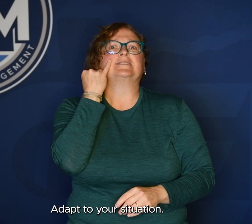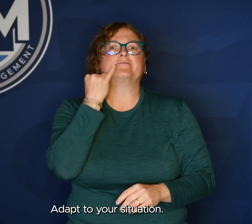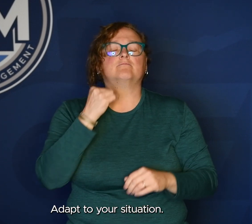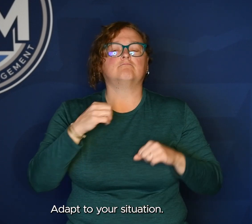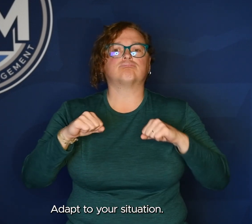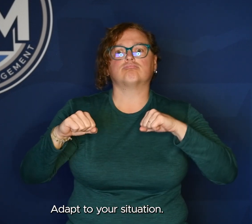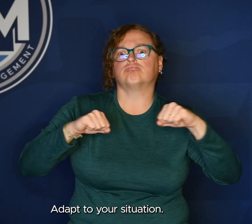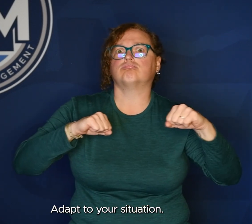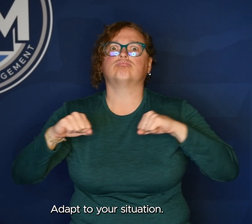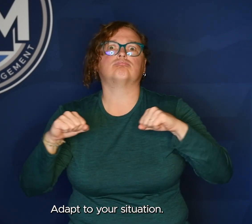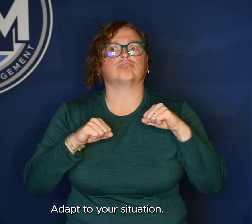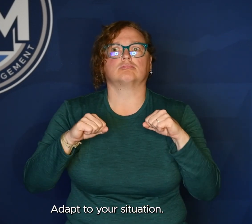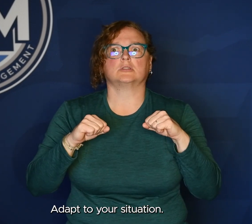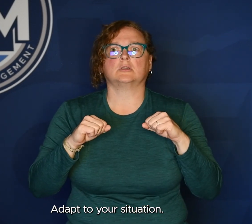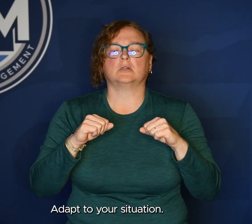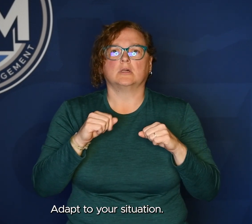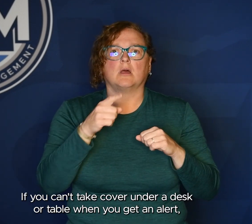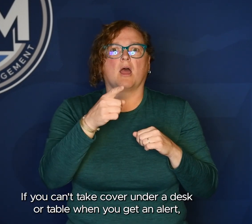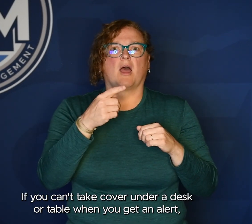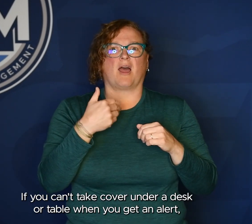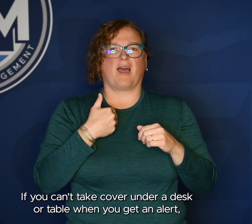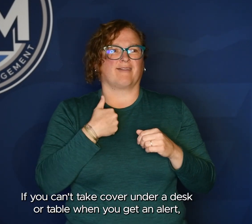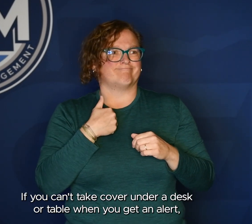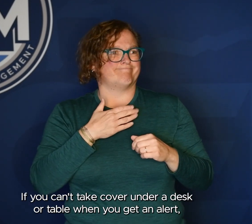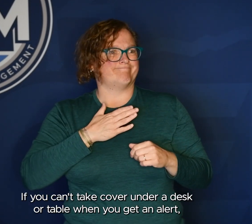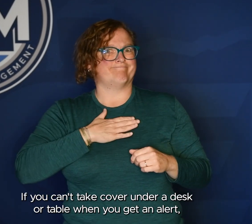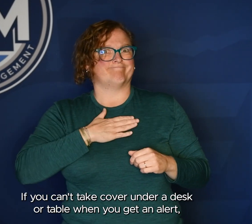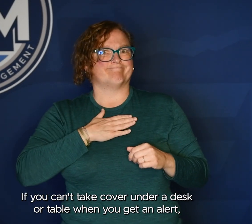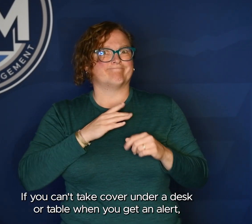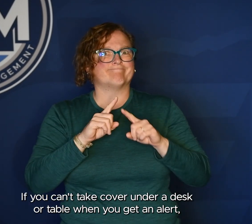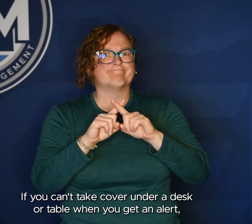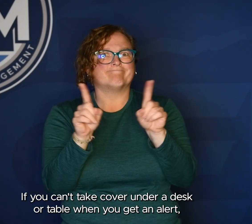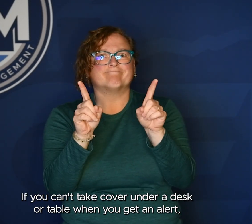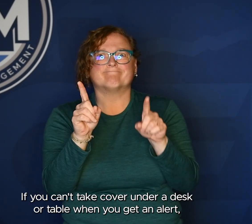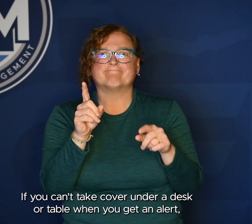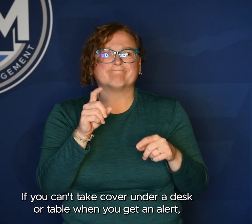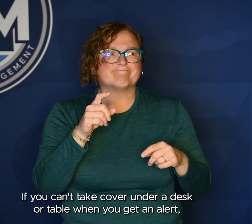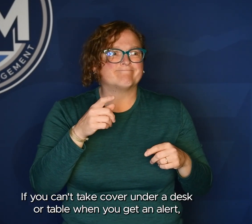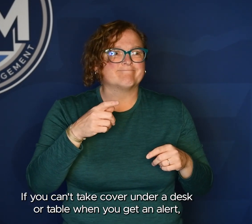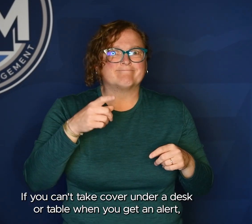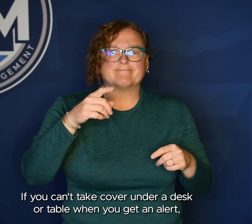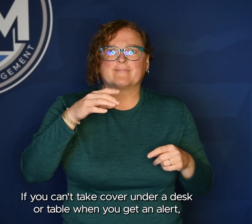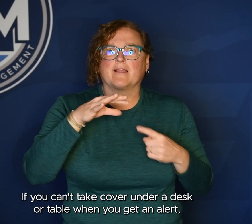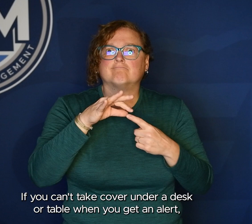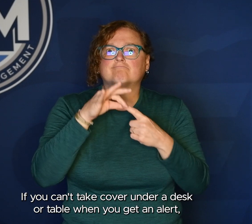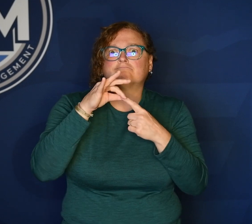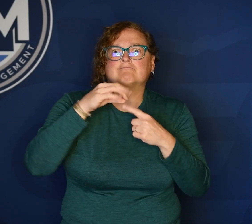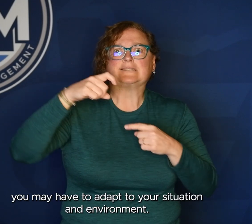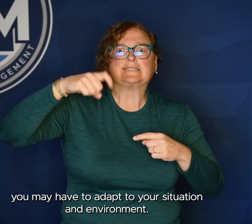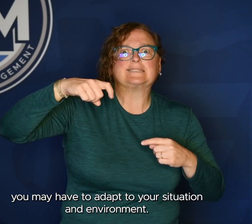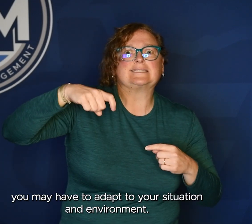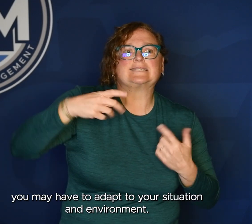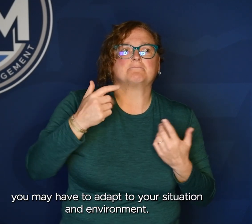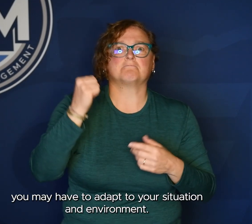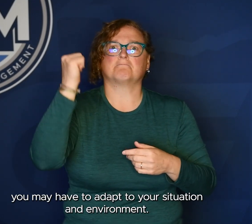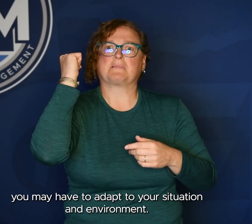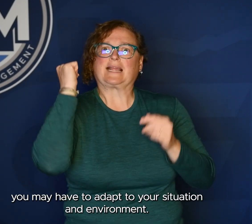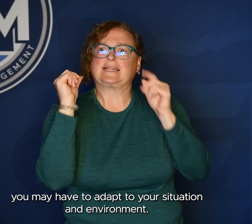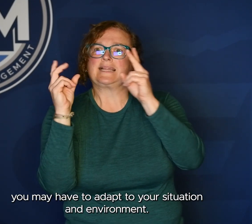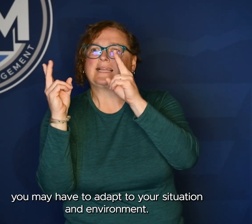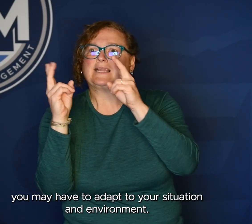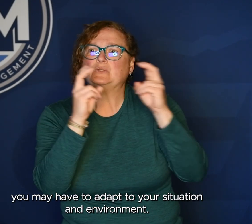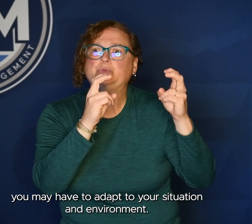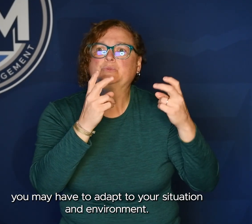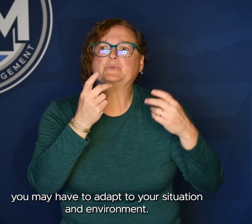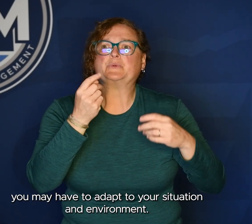Adapt to your situation. If you can't take cover under a desk or table when you get an alert, you may have to adapt